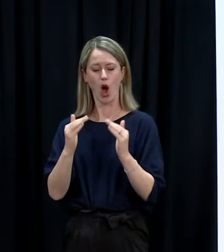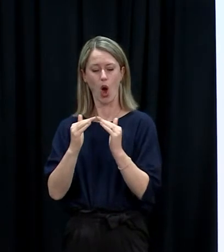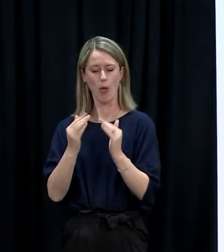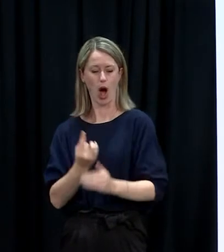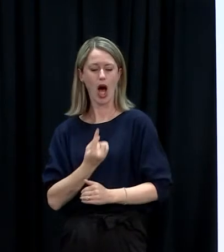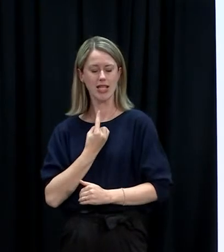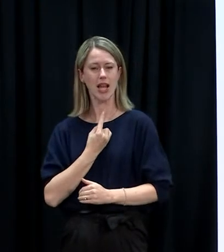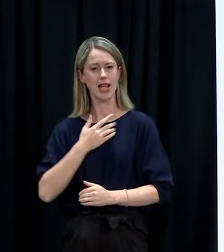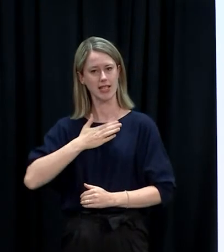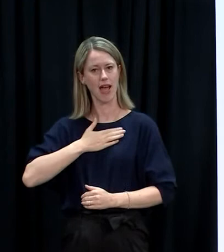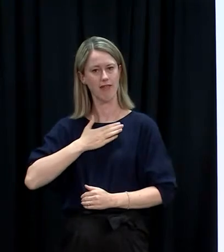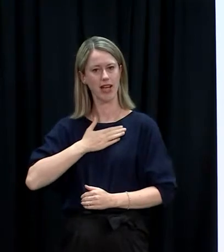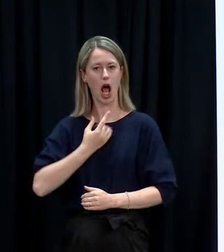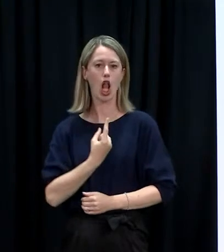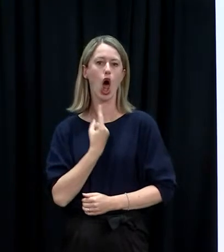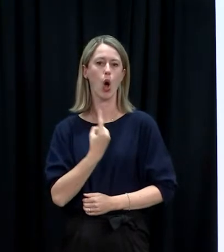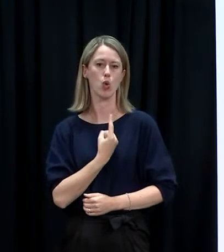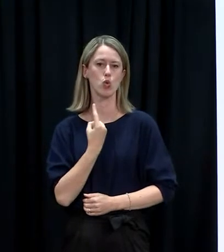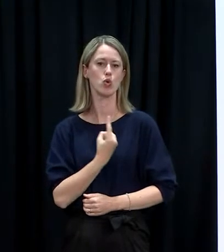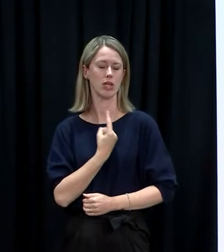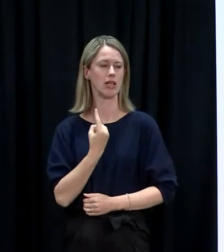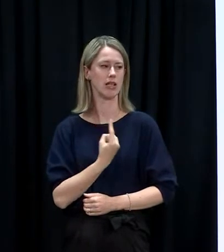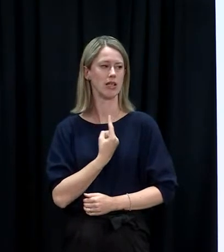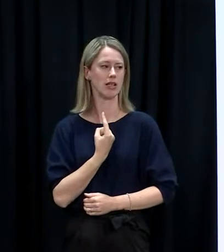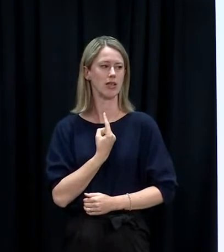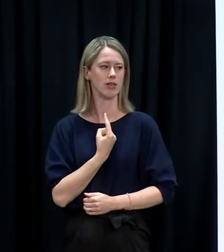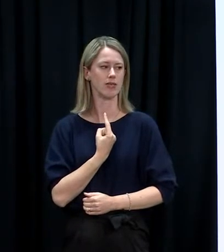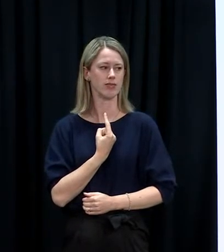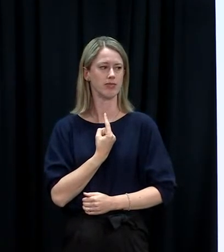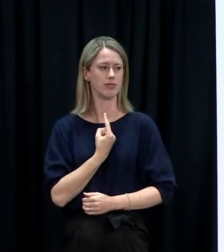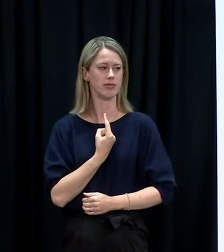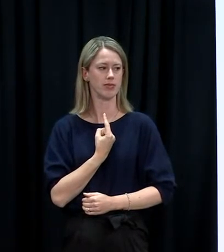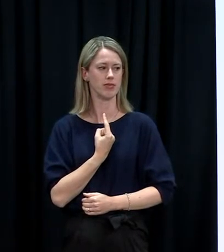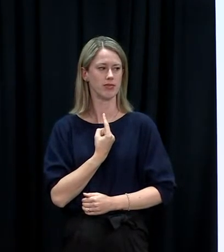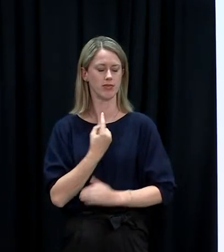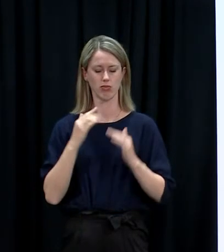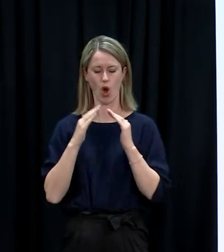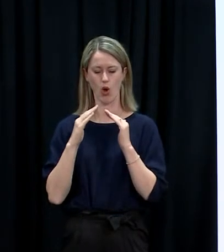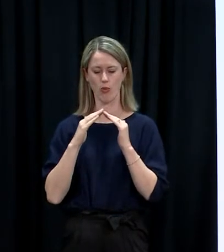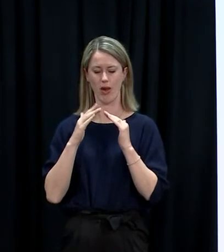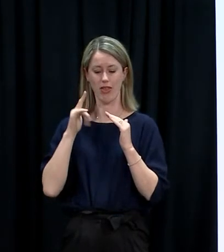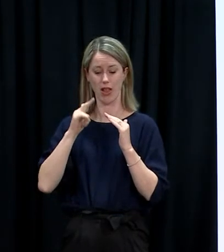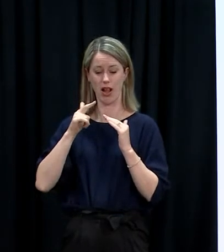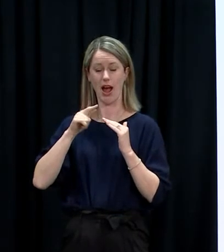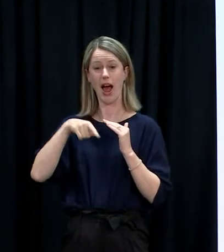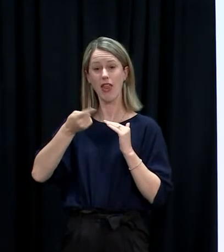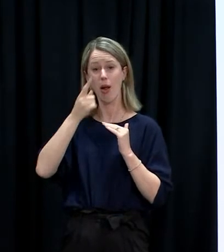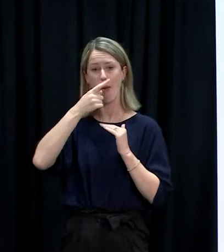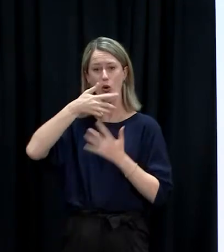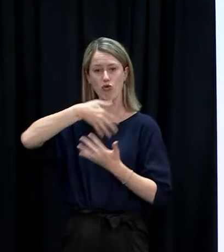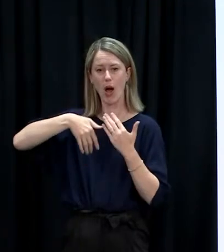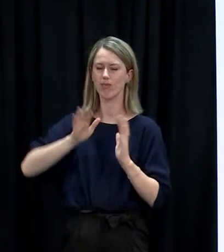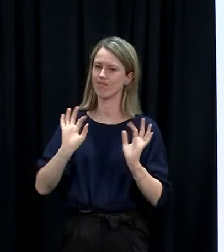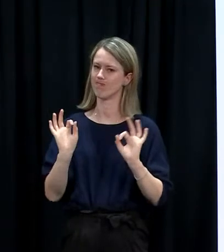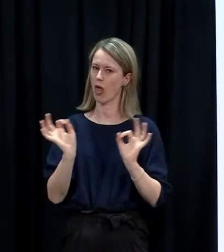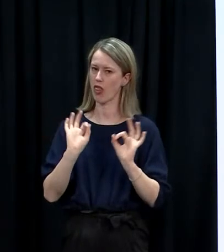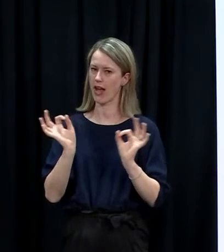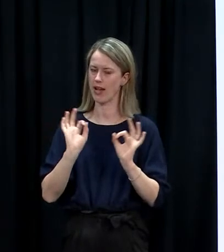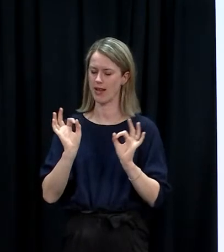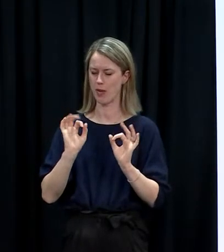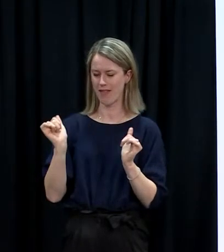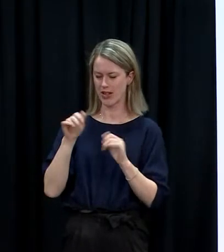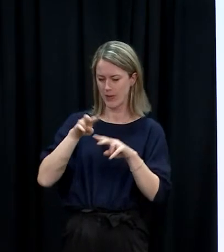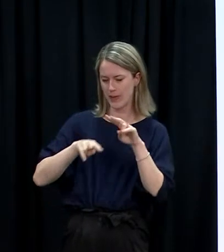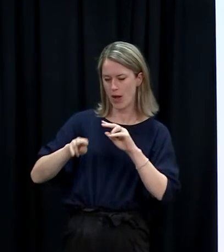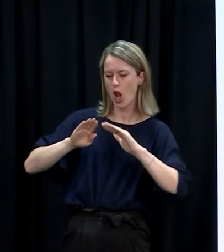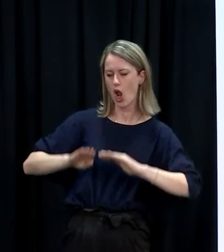to isolate alone in a place that is where there's no contact with other people on the property. They've been assessed